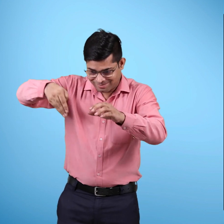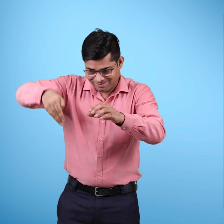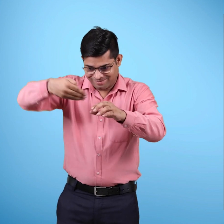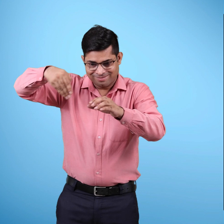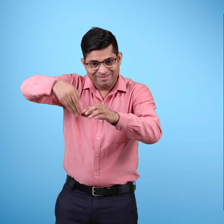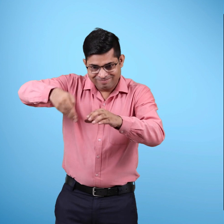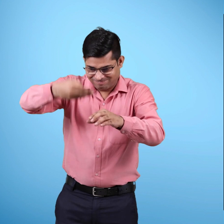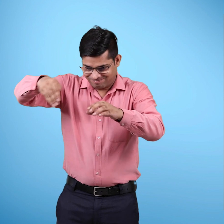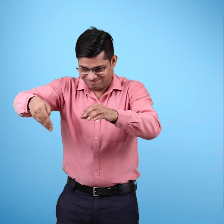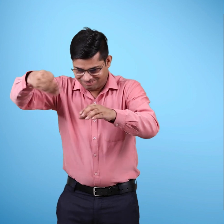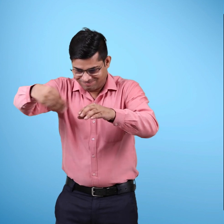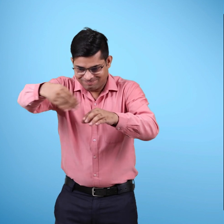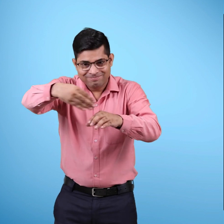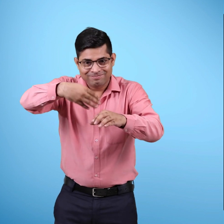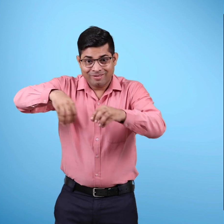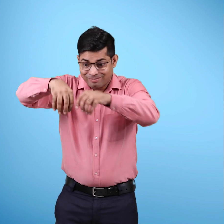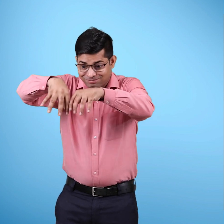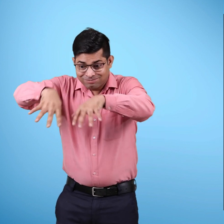and dig them out with roots.